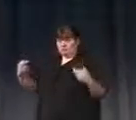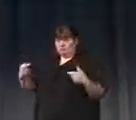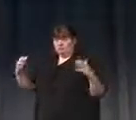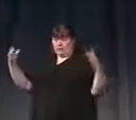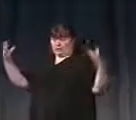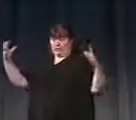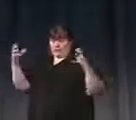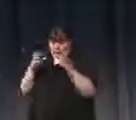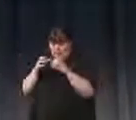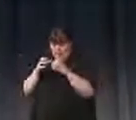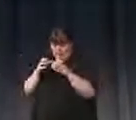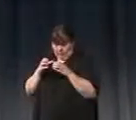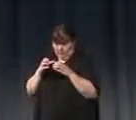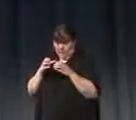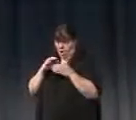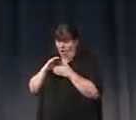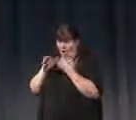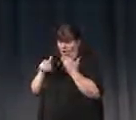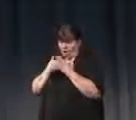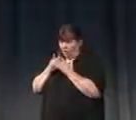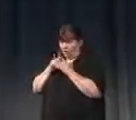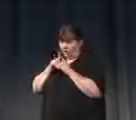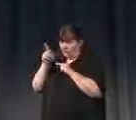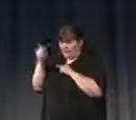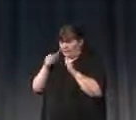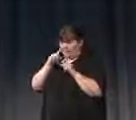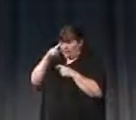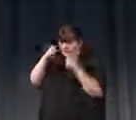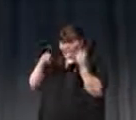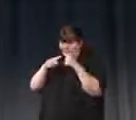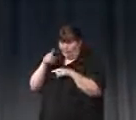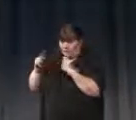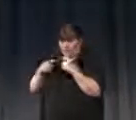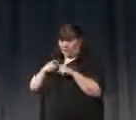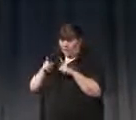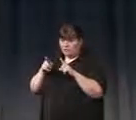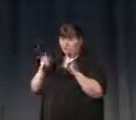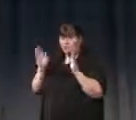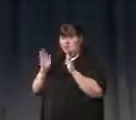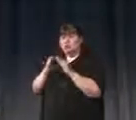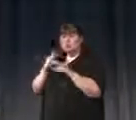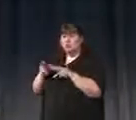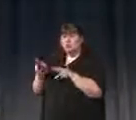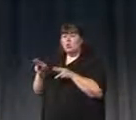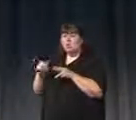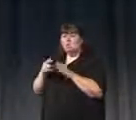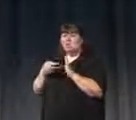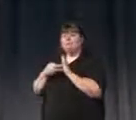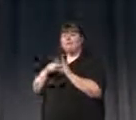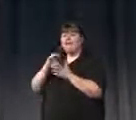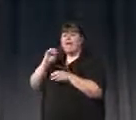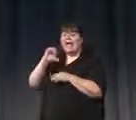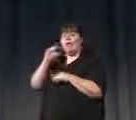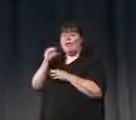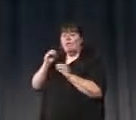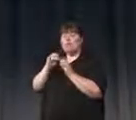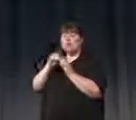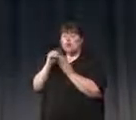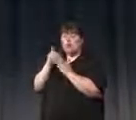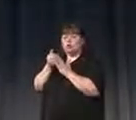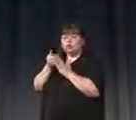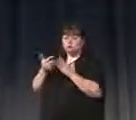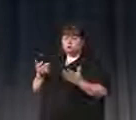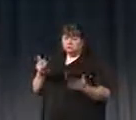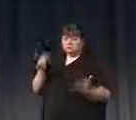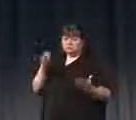kind of shrunk it down, well, all of the path lengths from the sound source to the ear would be a lot shorter. And so those echoes would arrive a lot closer. And